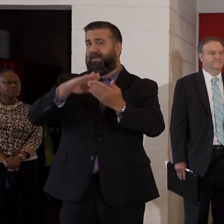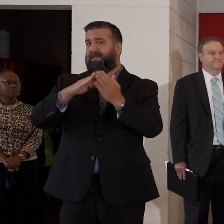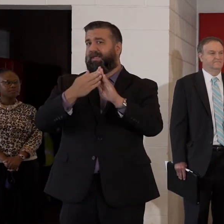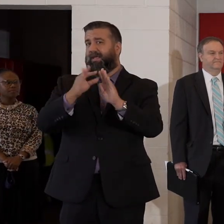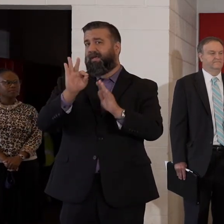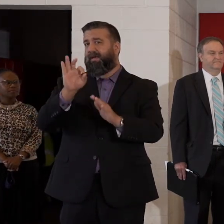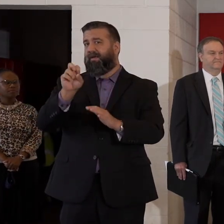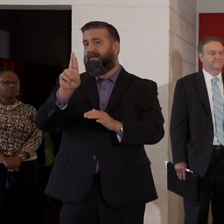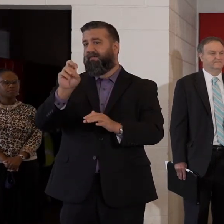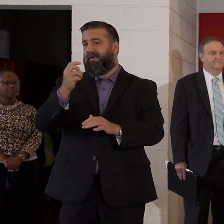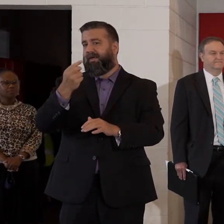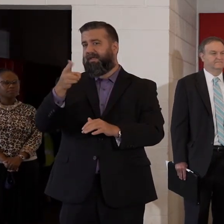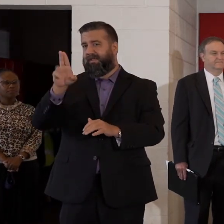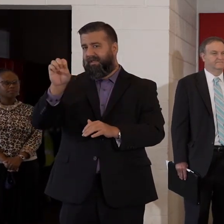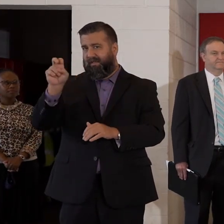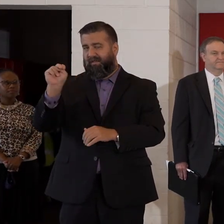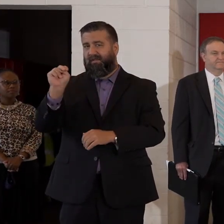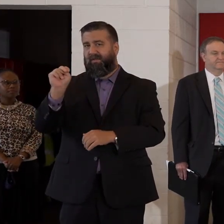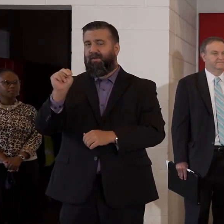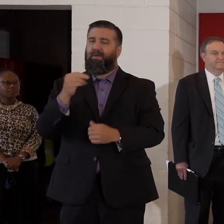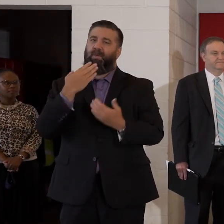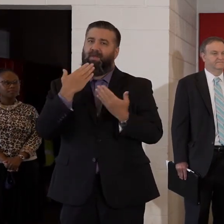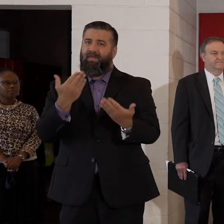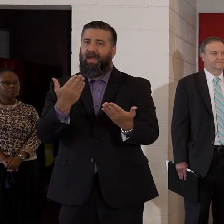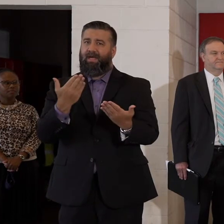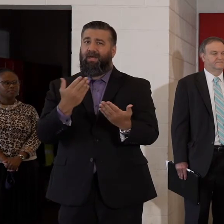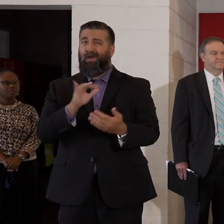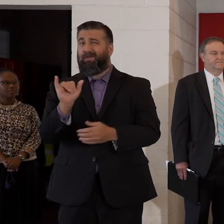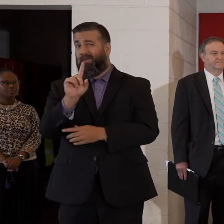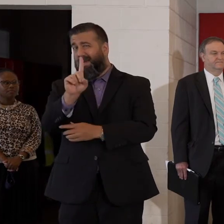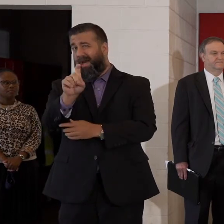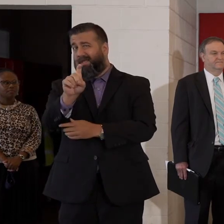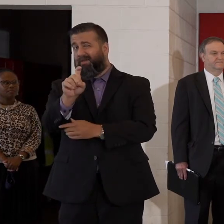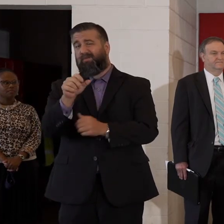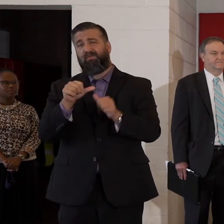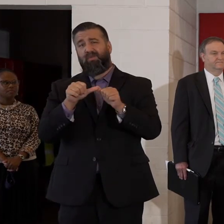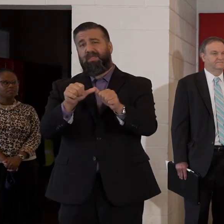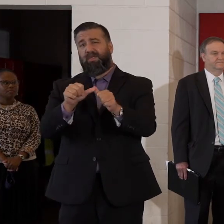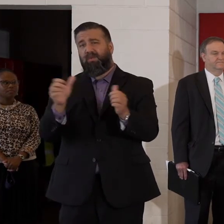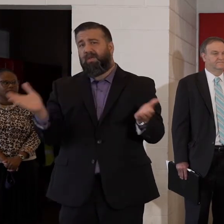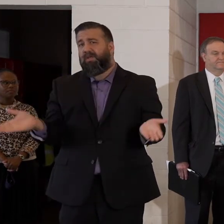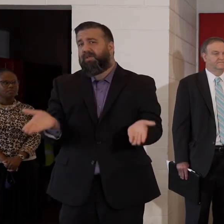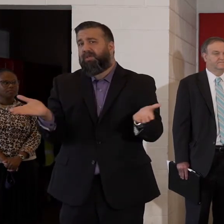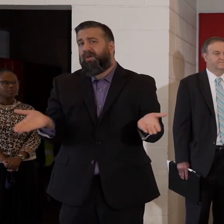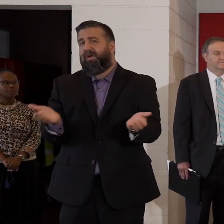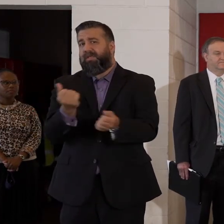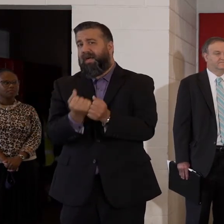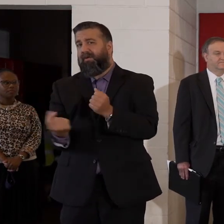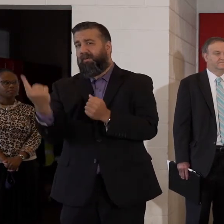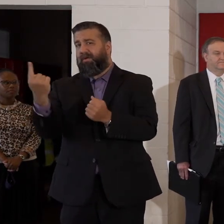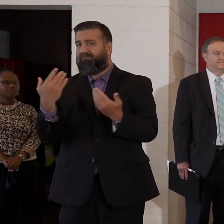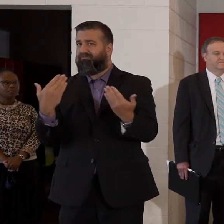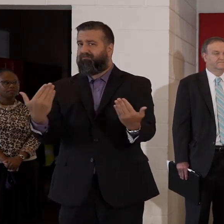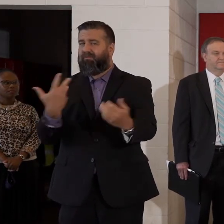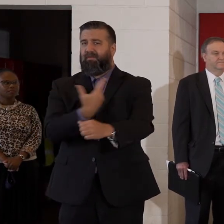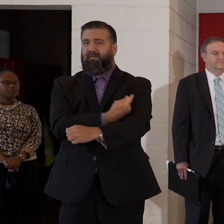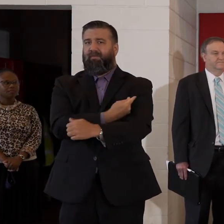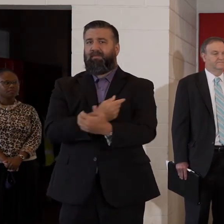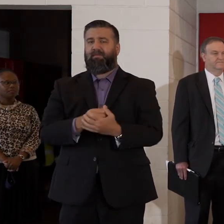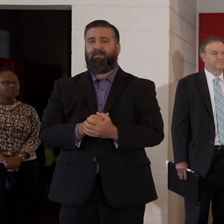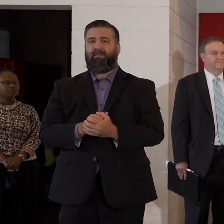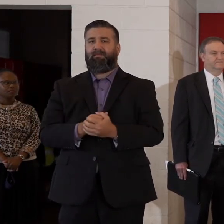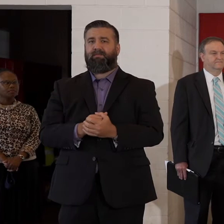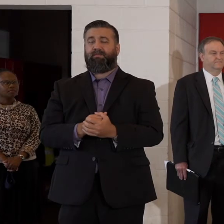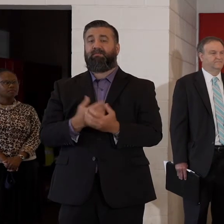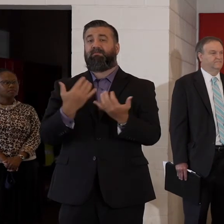and we thank you and we ask that you continue to encourage everyone to be vaccinated. At this time, we will